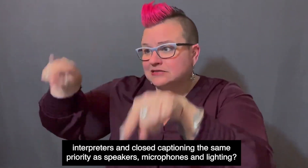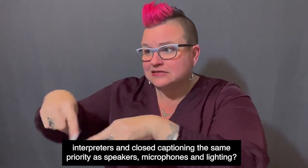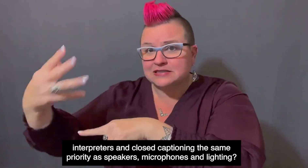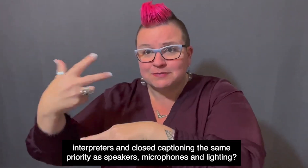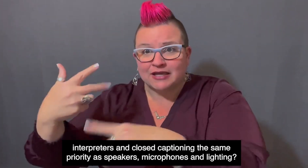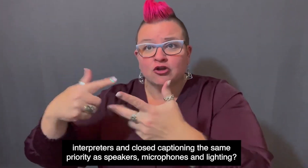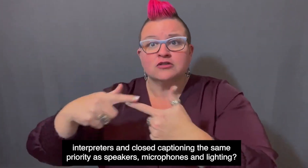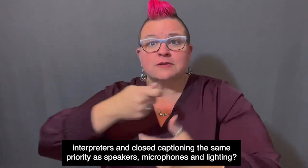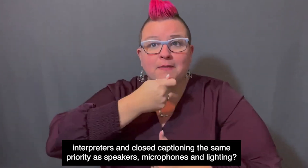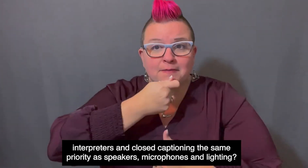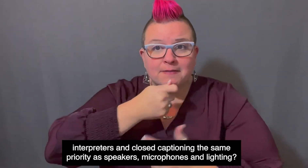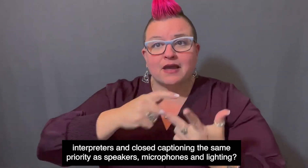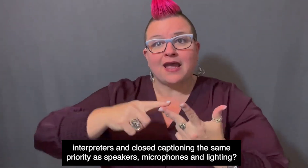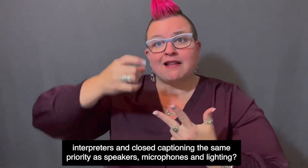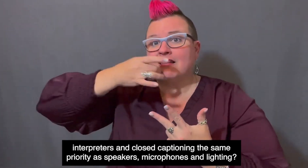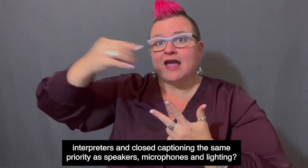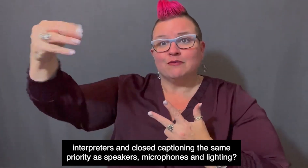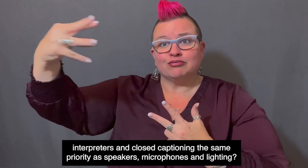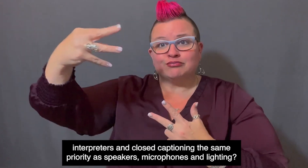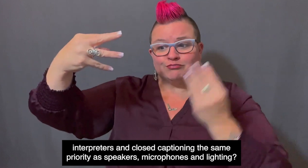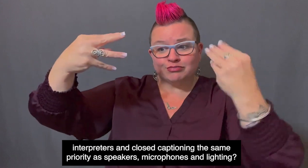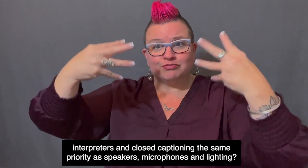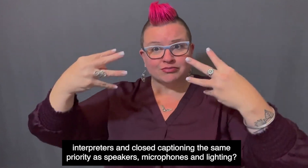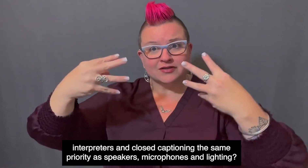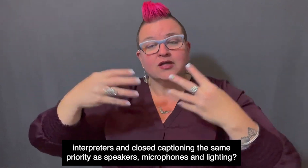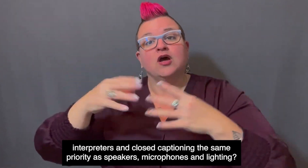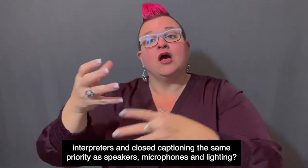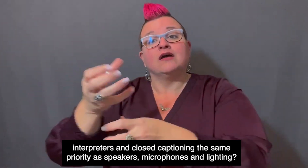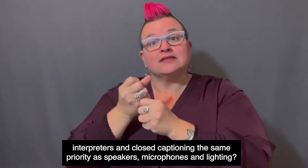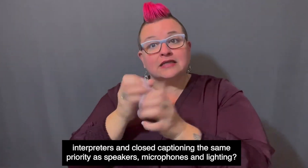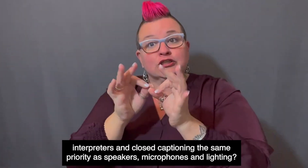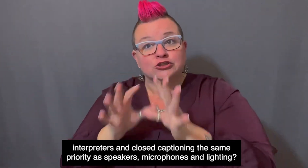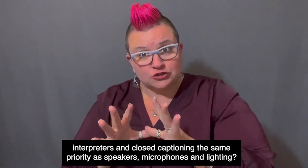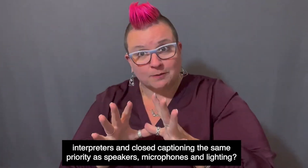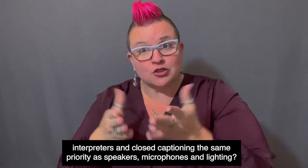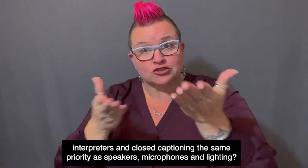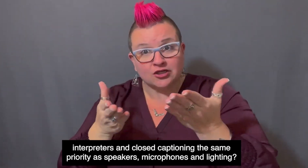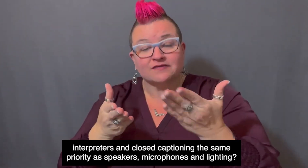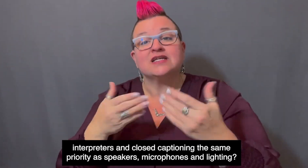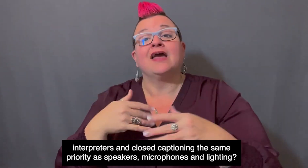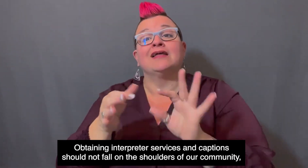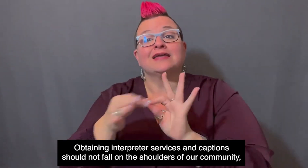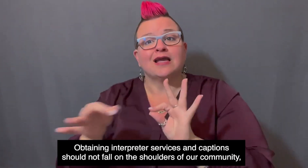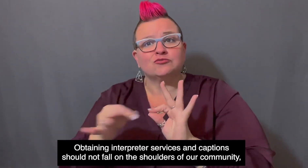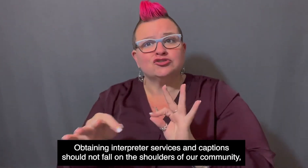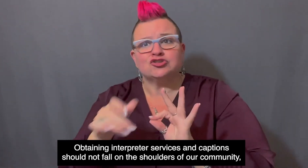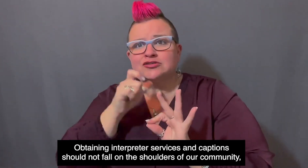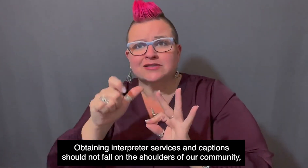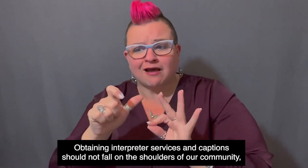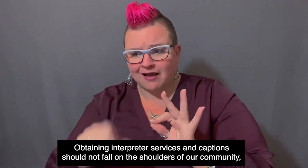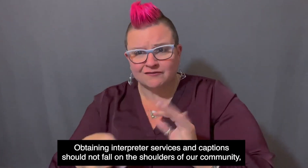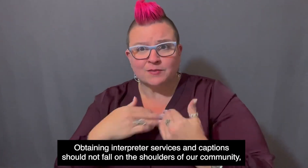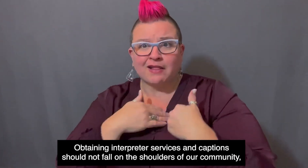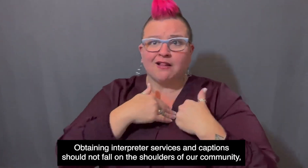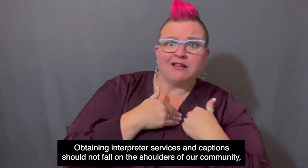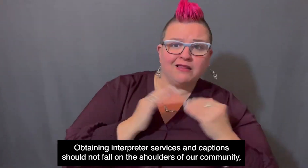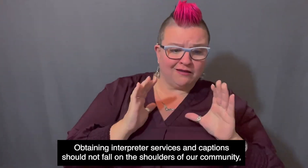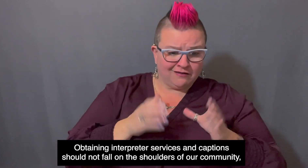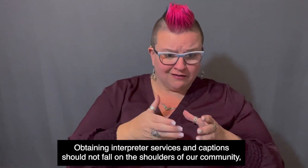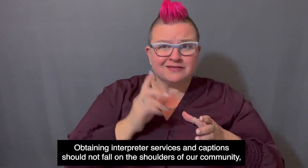same priority as speakers, microphones, and lighting? Obtaining interpreter services and